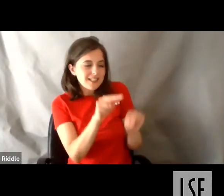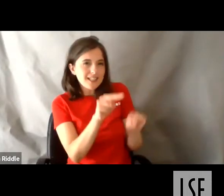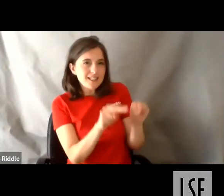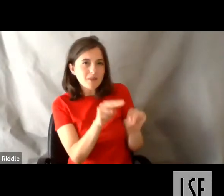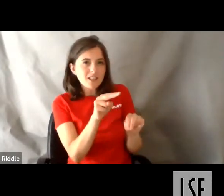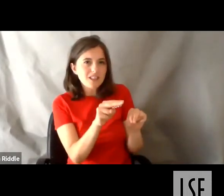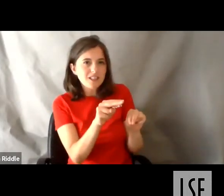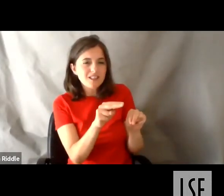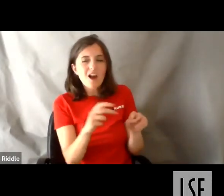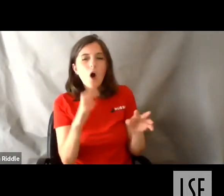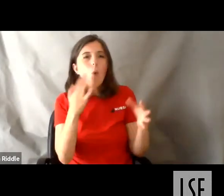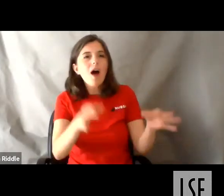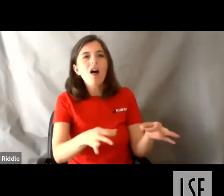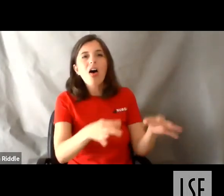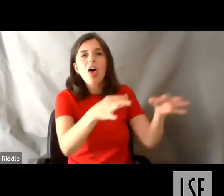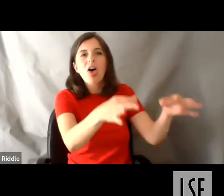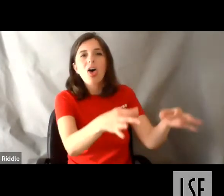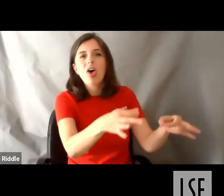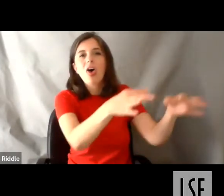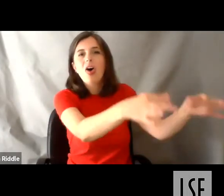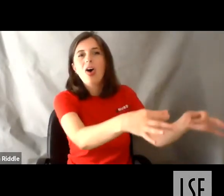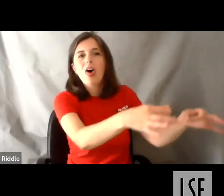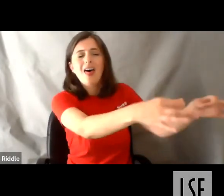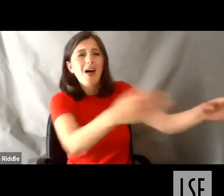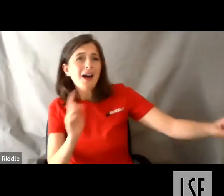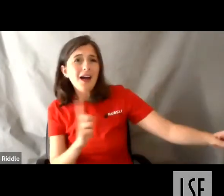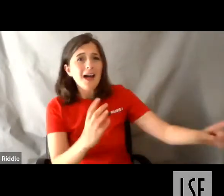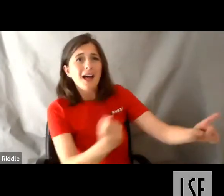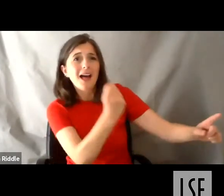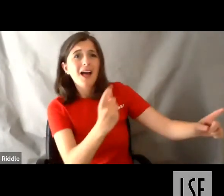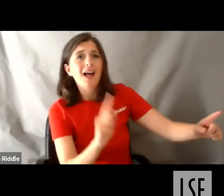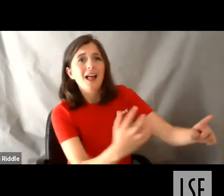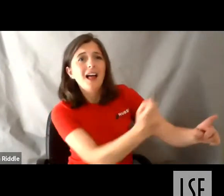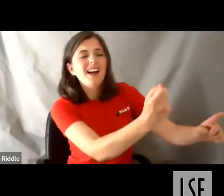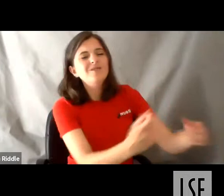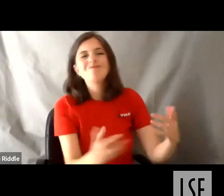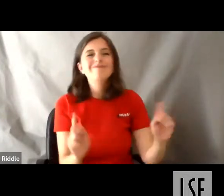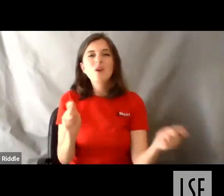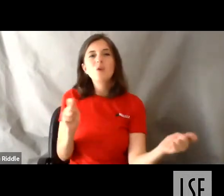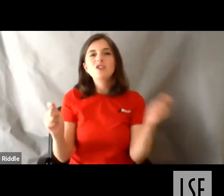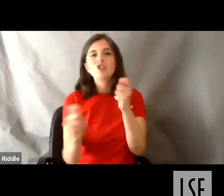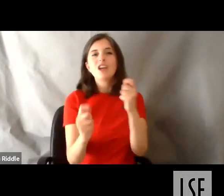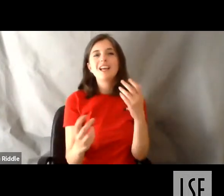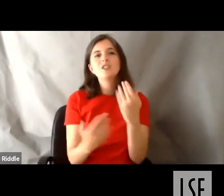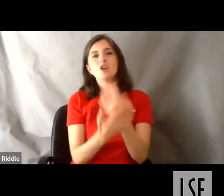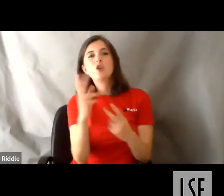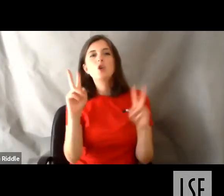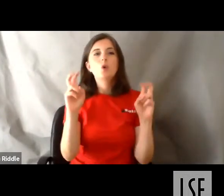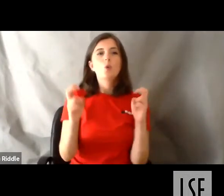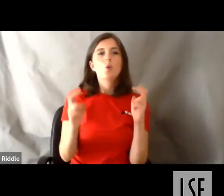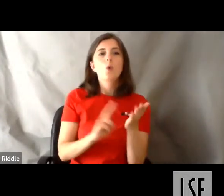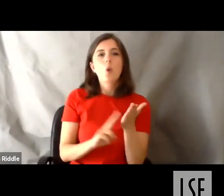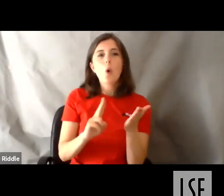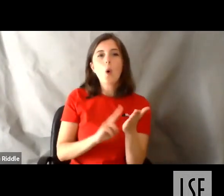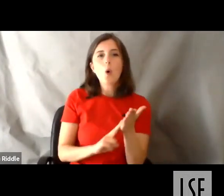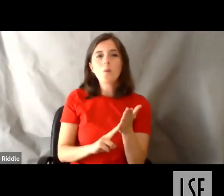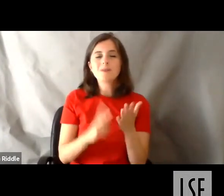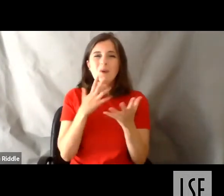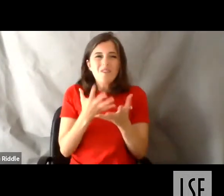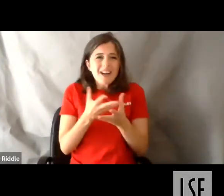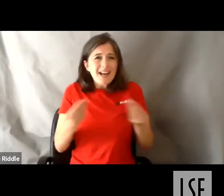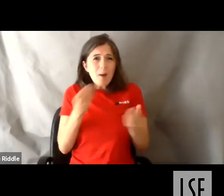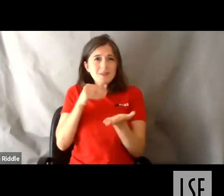shifting the goalposts continually, recreating new norms, huge gaps in payments,